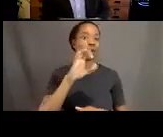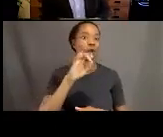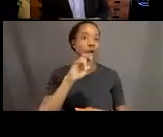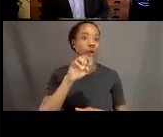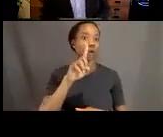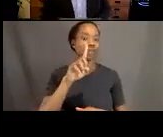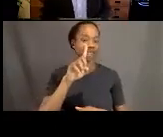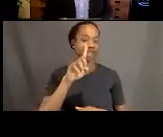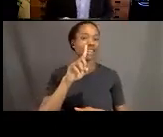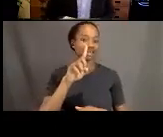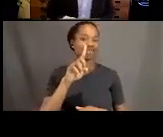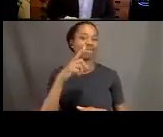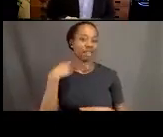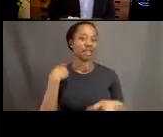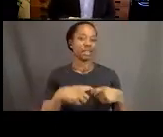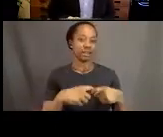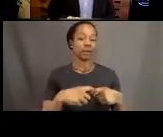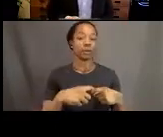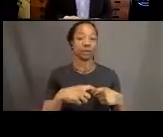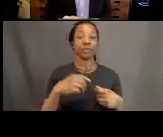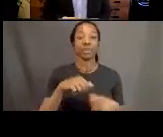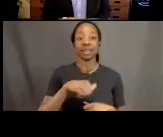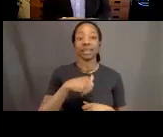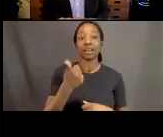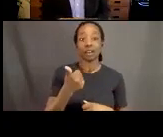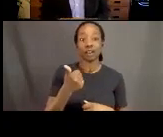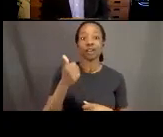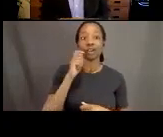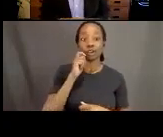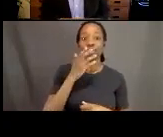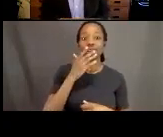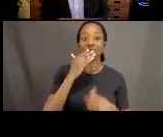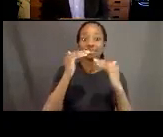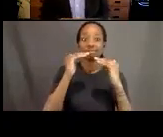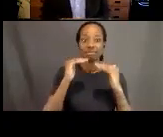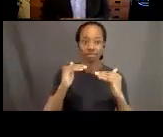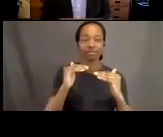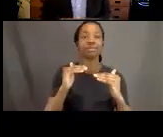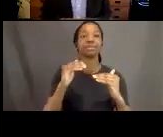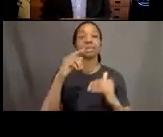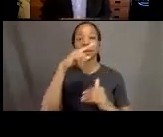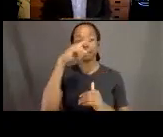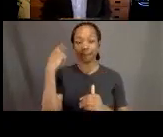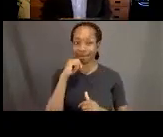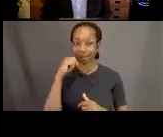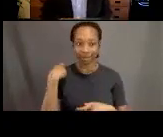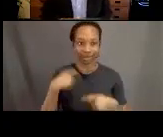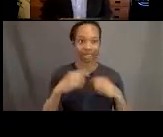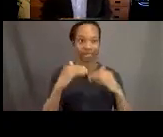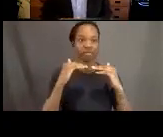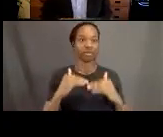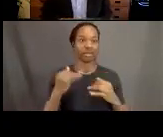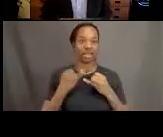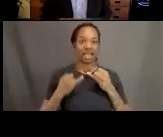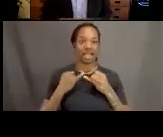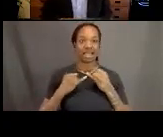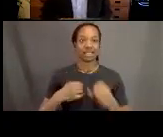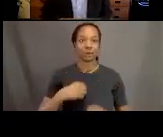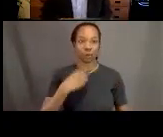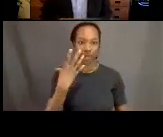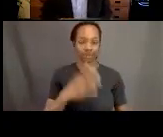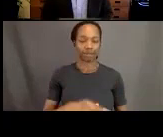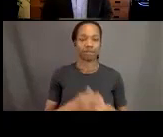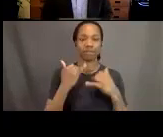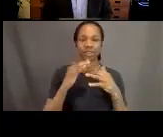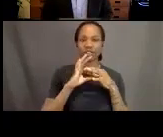followed next by other races, and then Black non-Latino, and then white. When you look at the hospitalization rates, though,